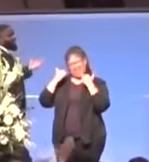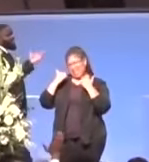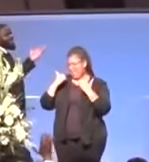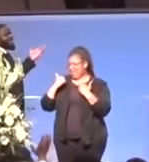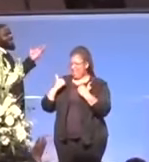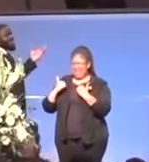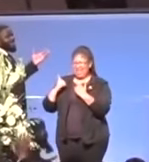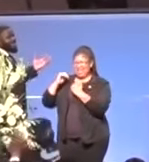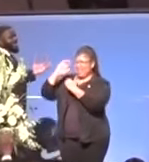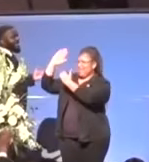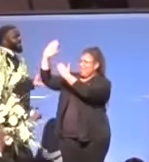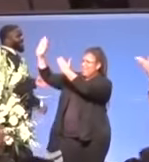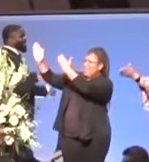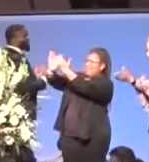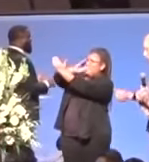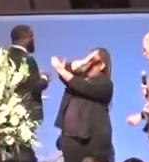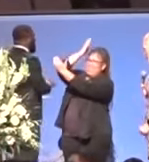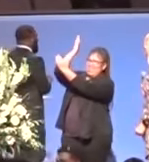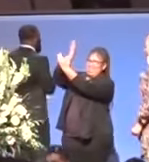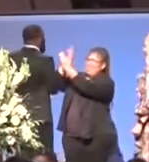exit. Thank you.